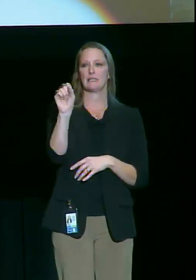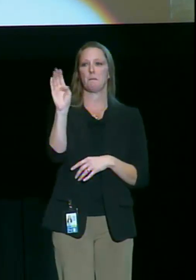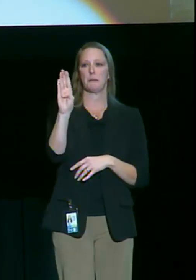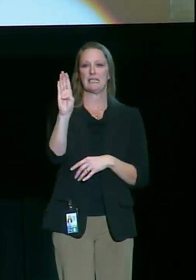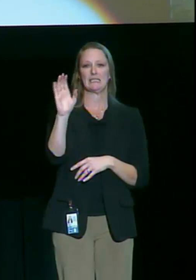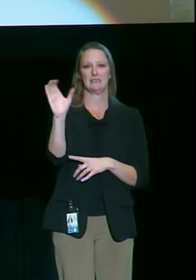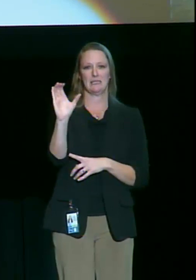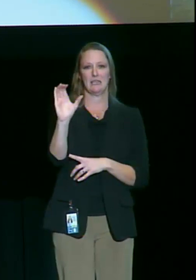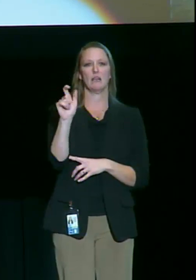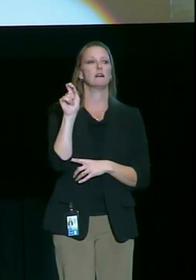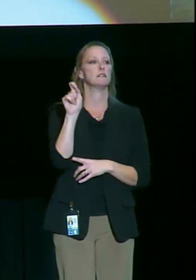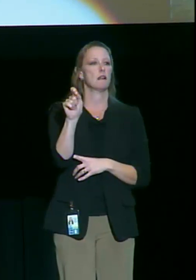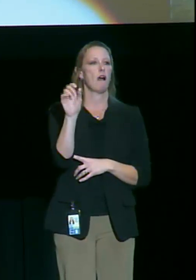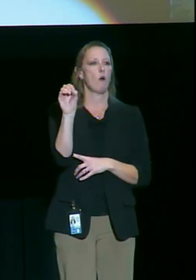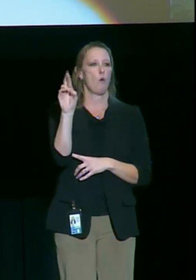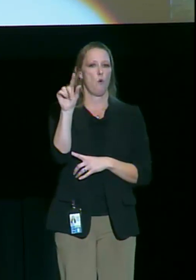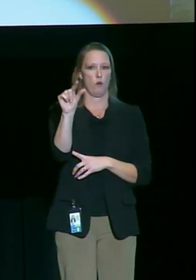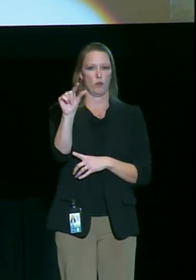foodbanksbc.org.